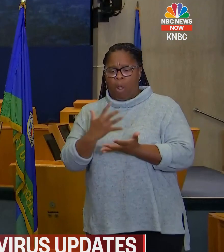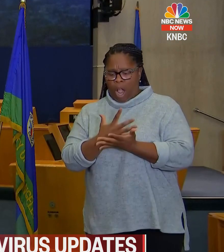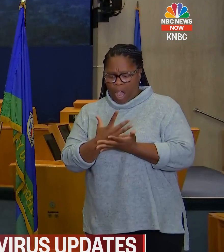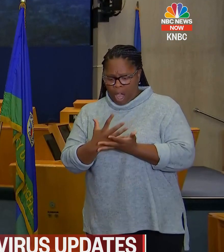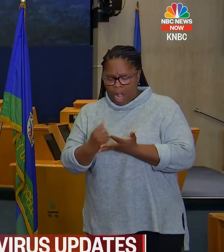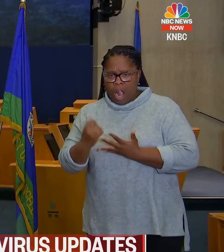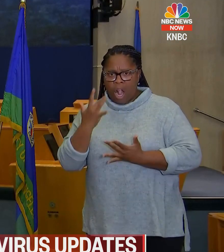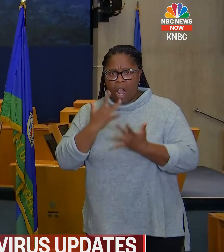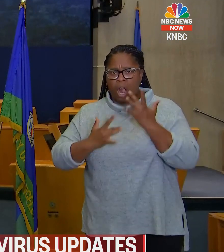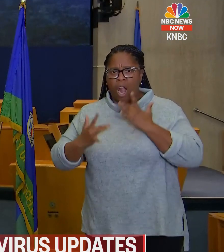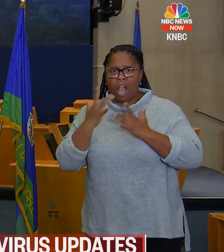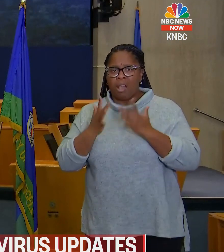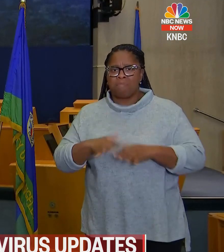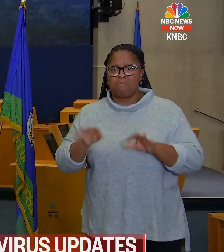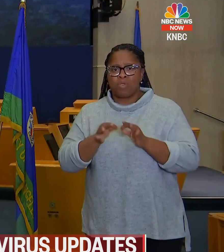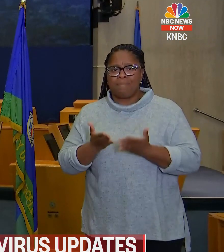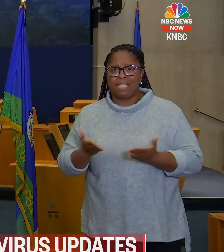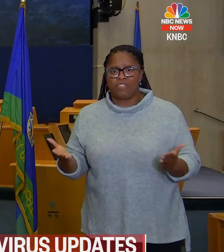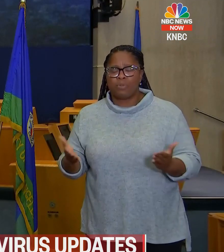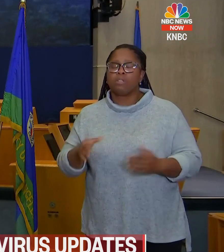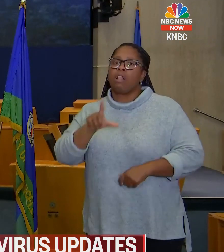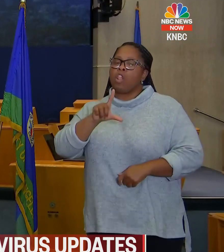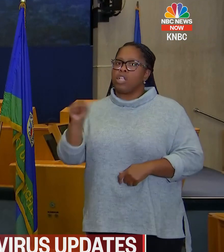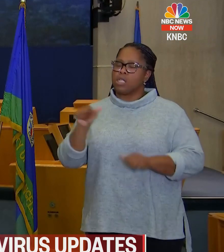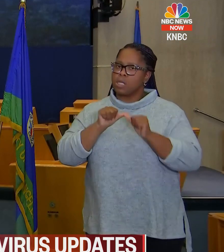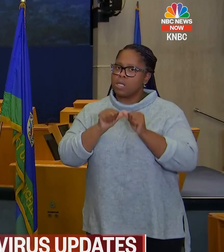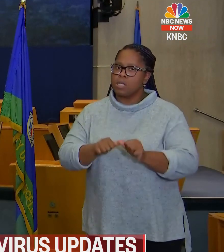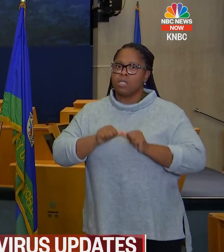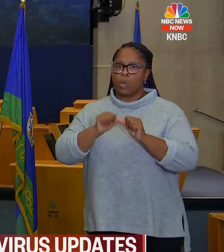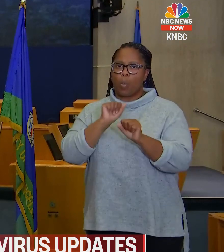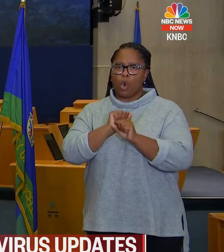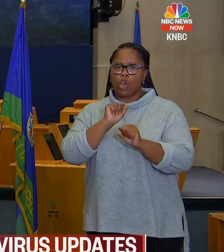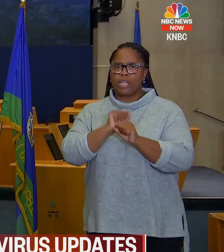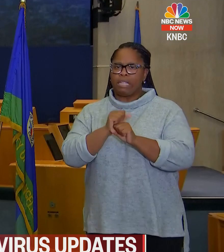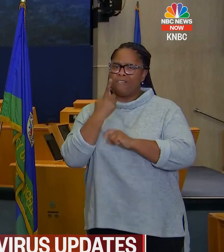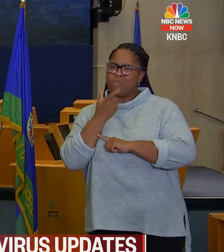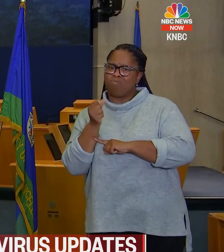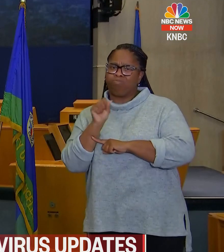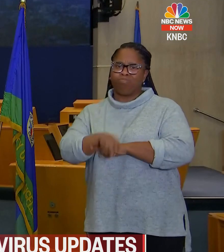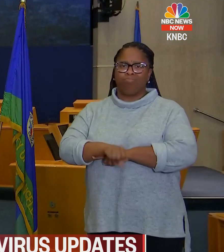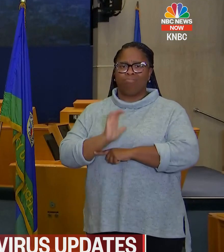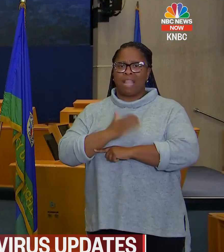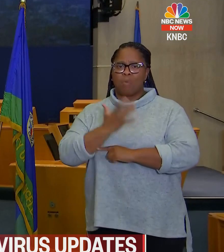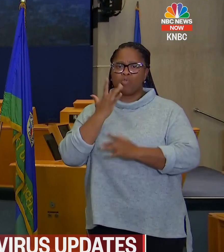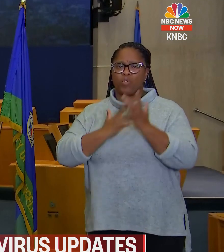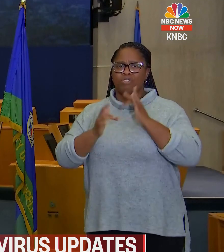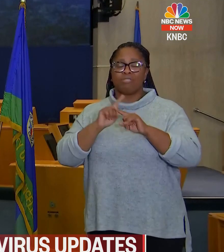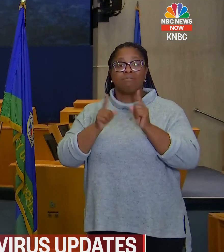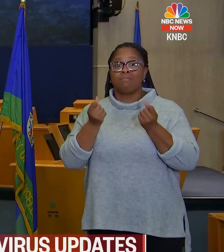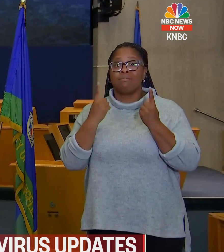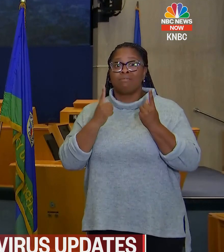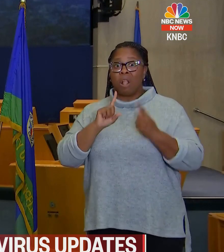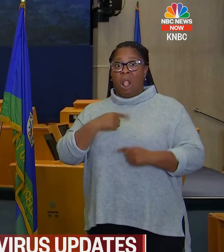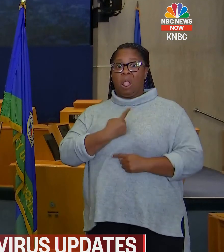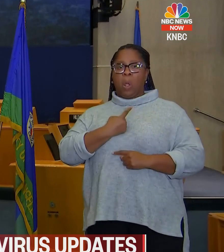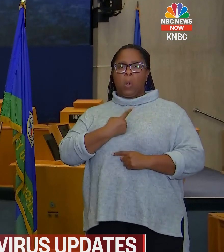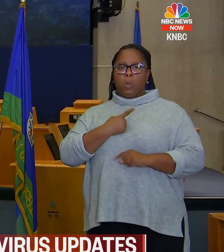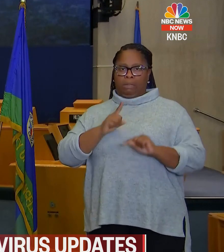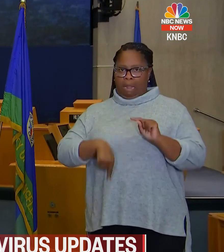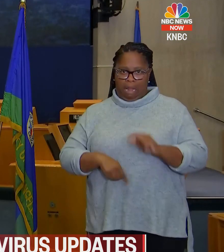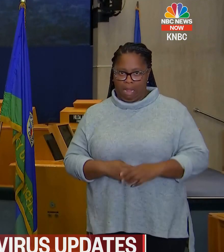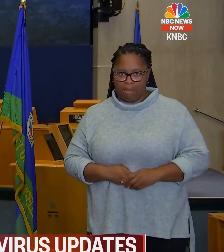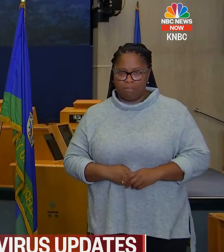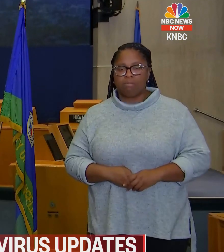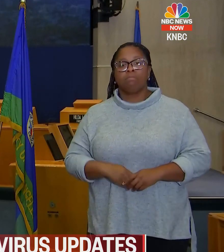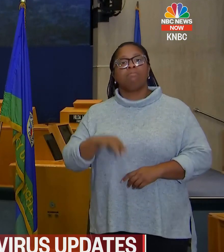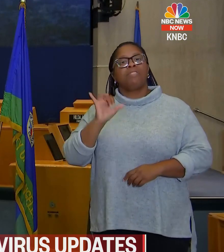critical materials. Los Angeles is working nonstop to overcome these shortages, but we cannot do this alone. And this